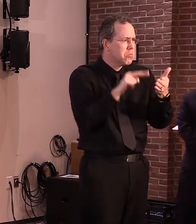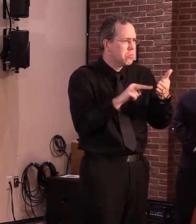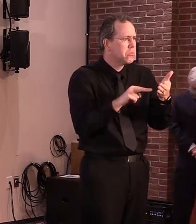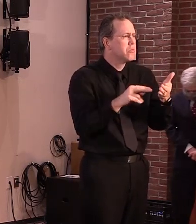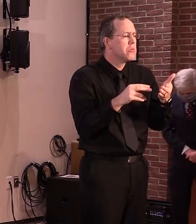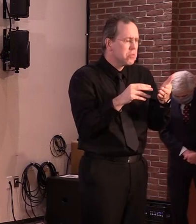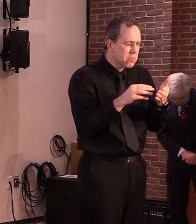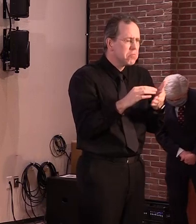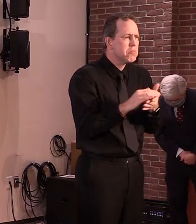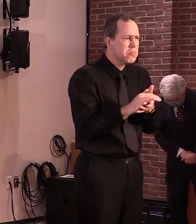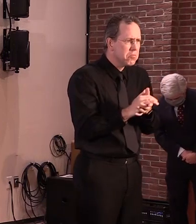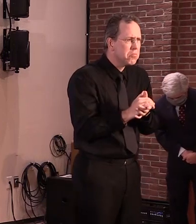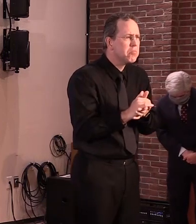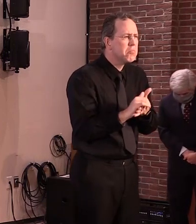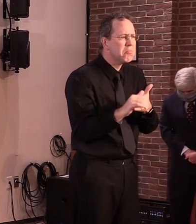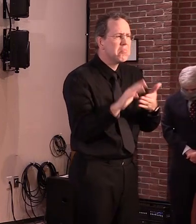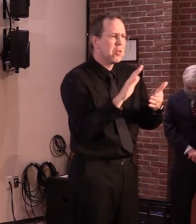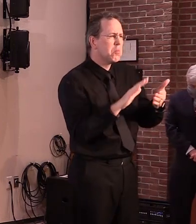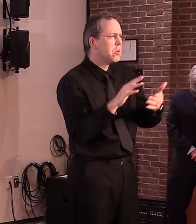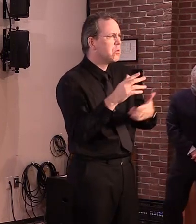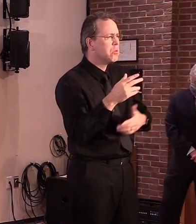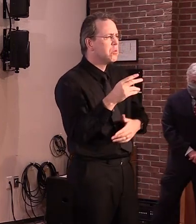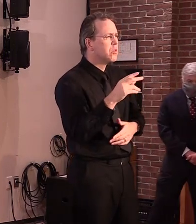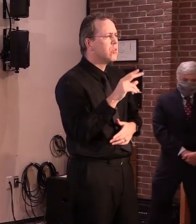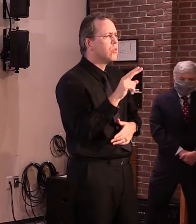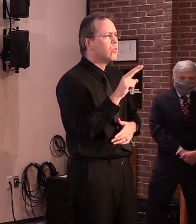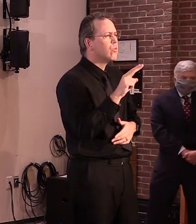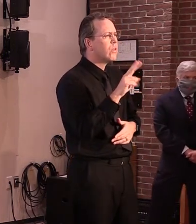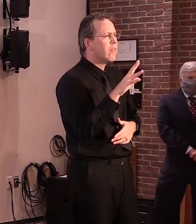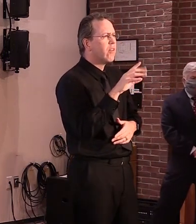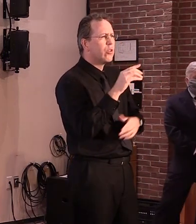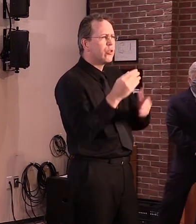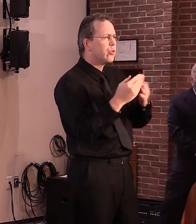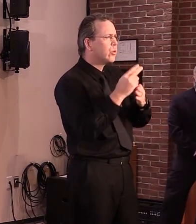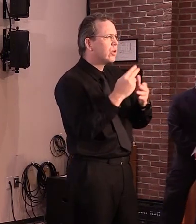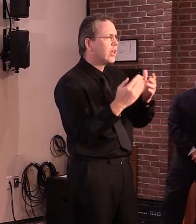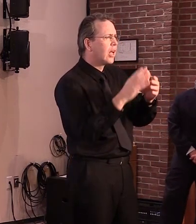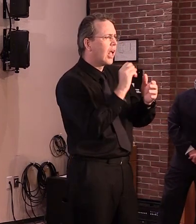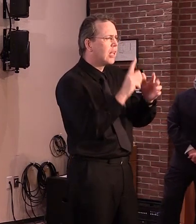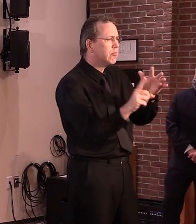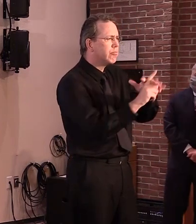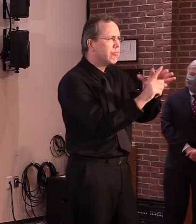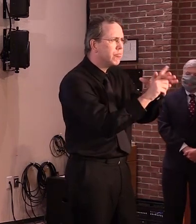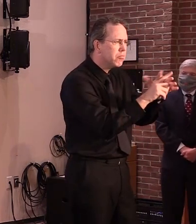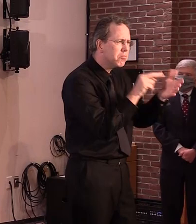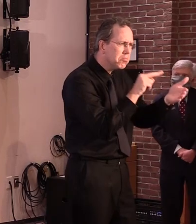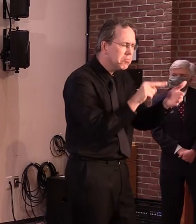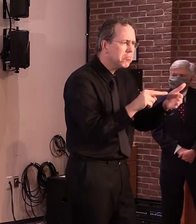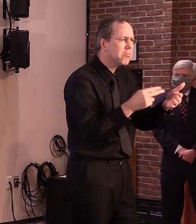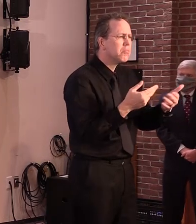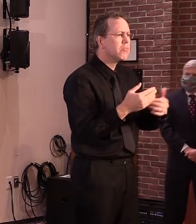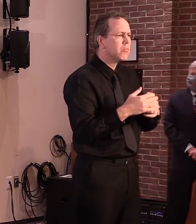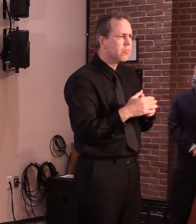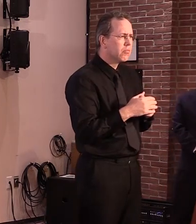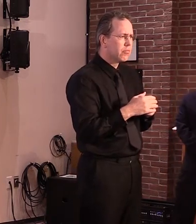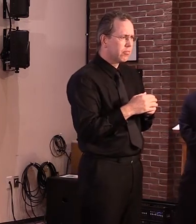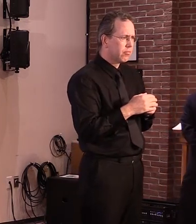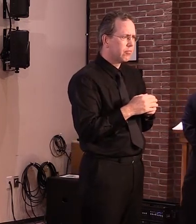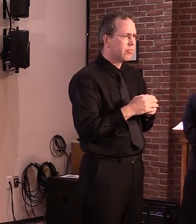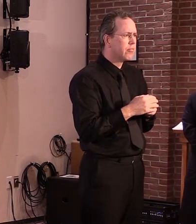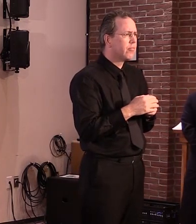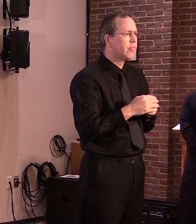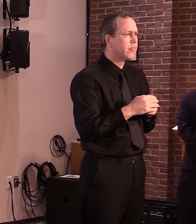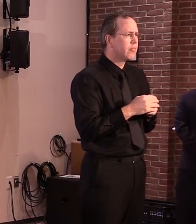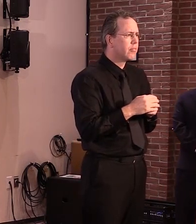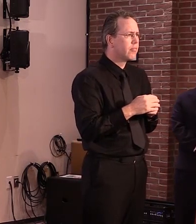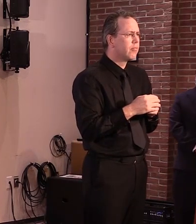virus. Here in Franklin County, it's been 18 days since we've seen a new case reported.